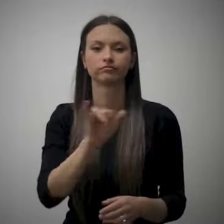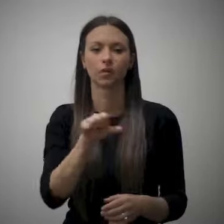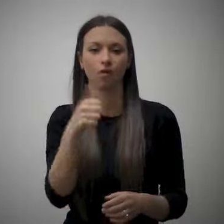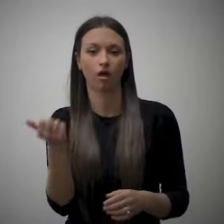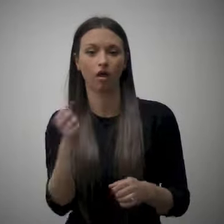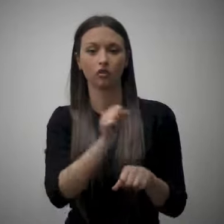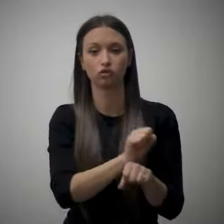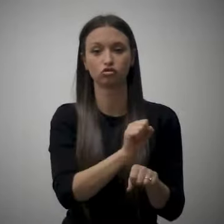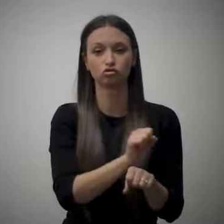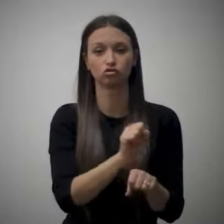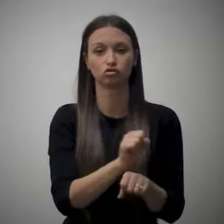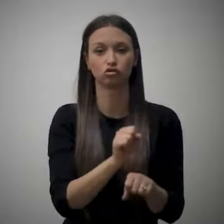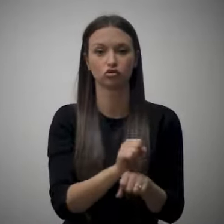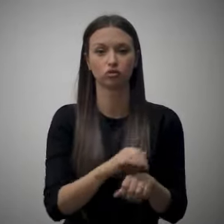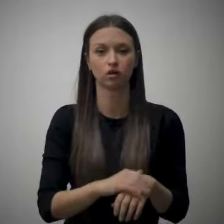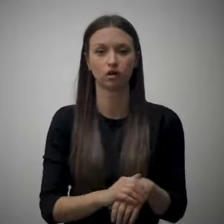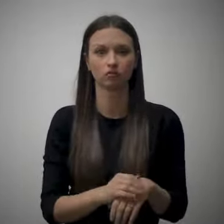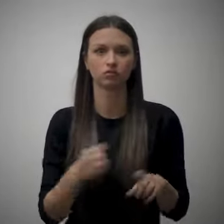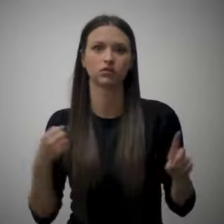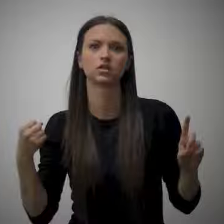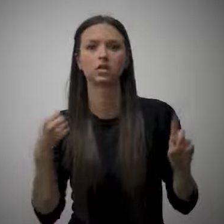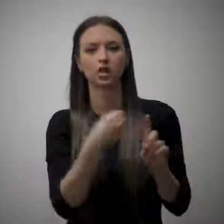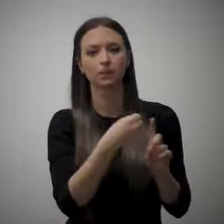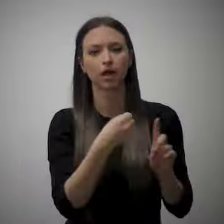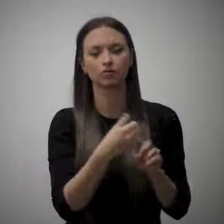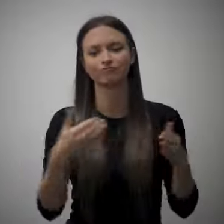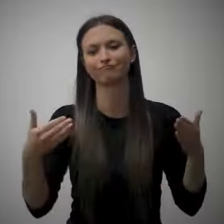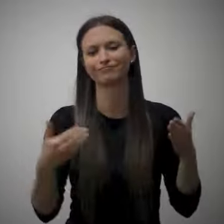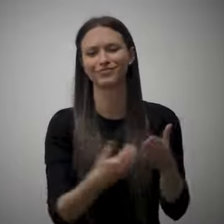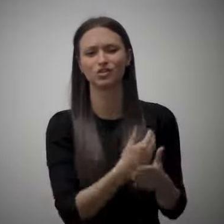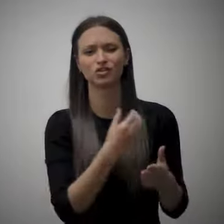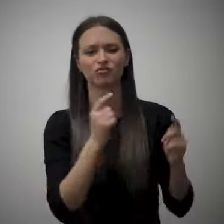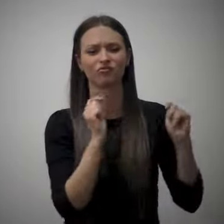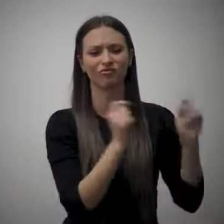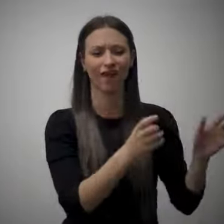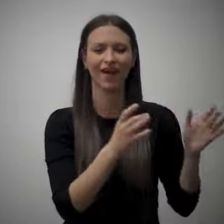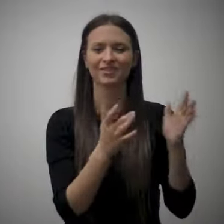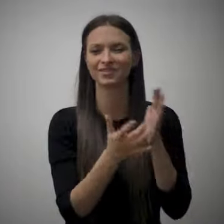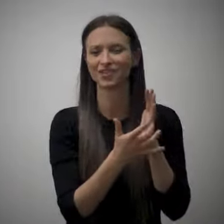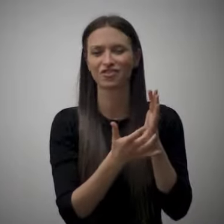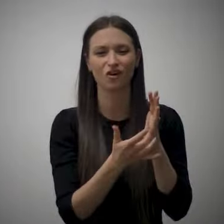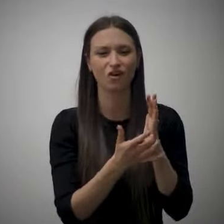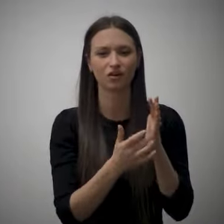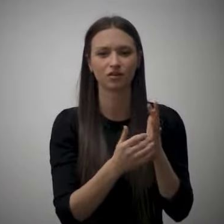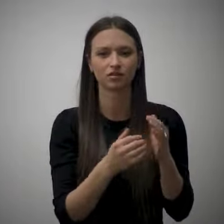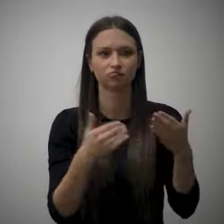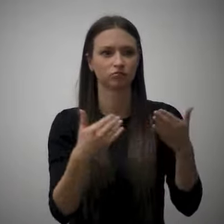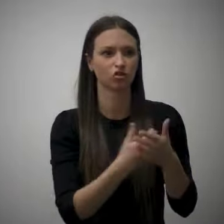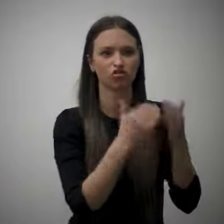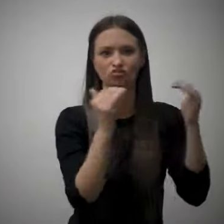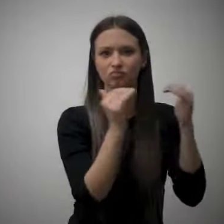Interpreters, like other professions, have been impacted by high-speed machines